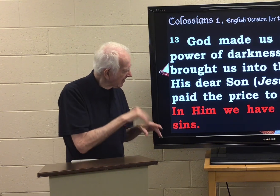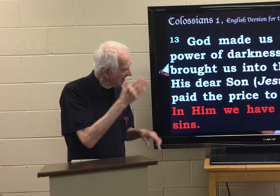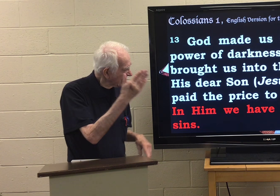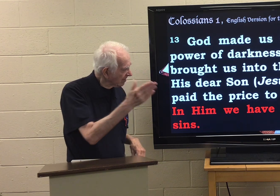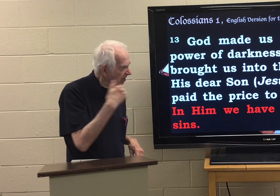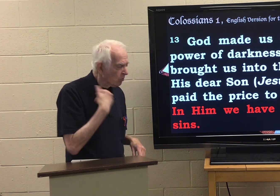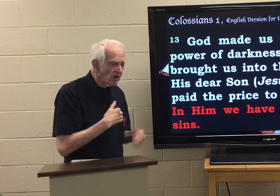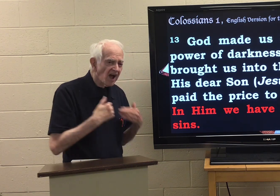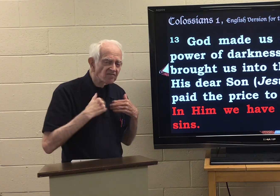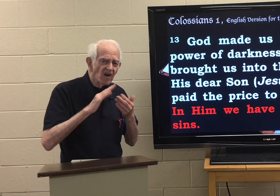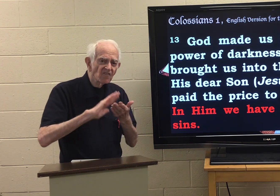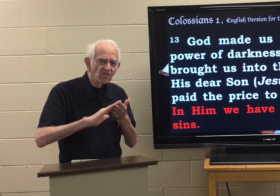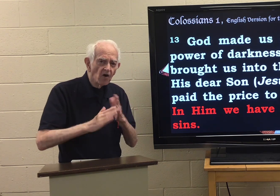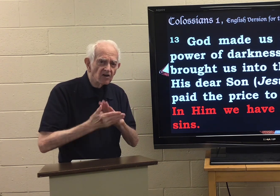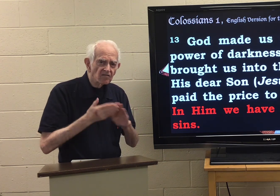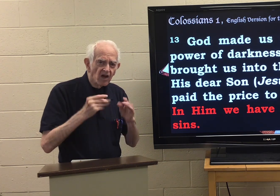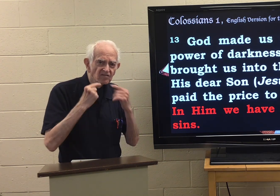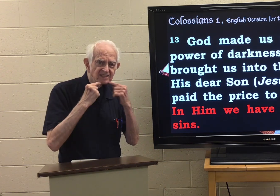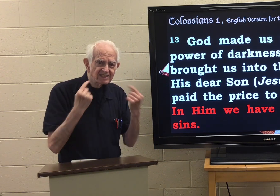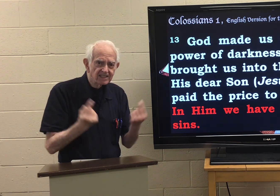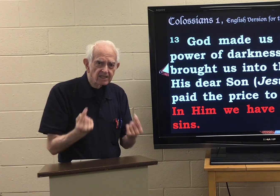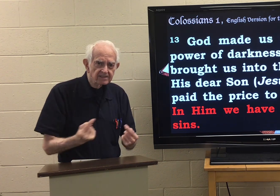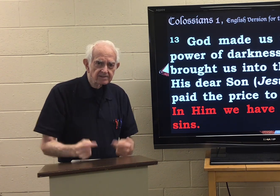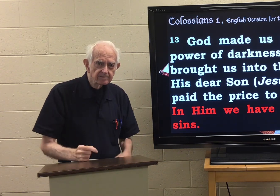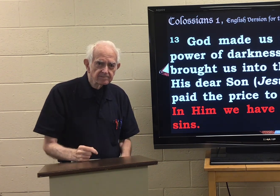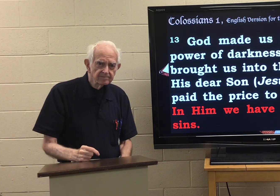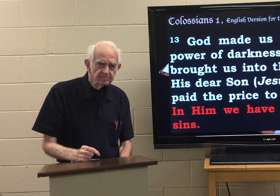In him, we have forgiveness of sins.